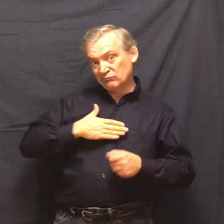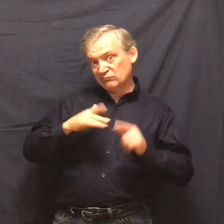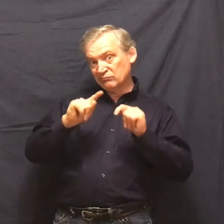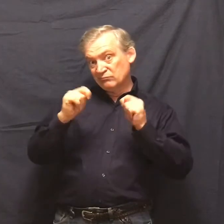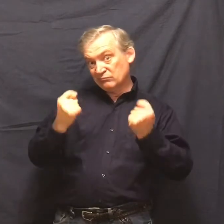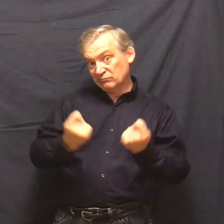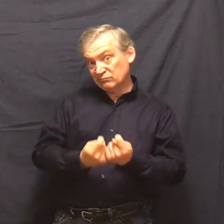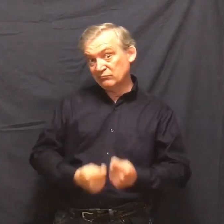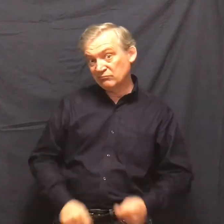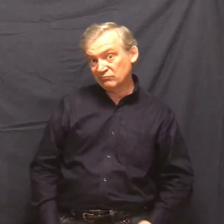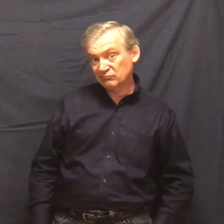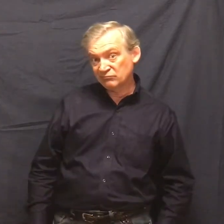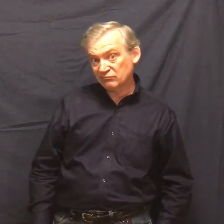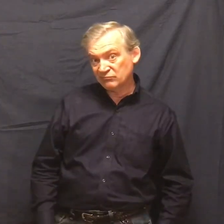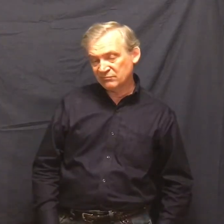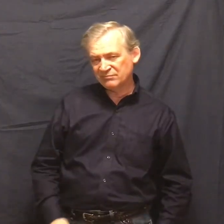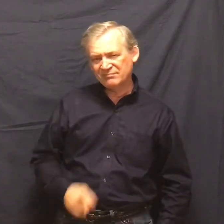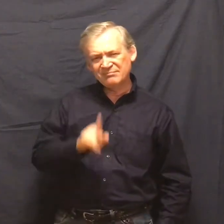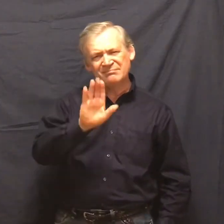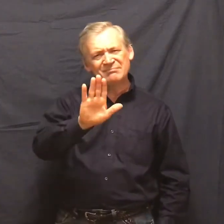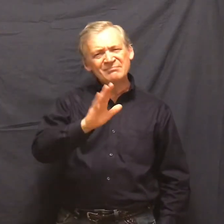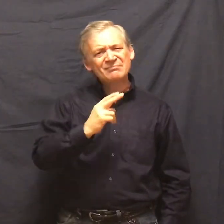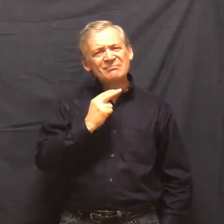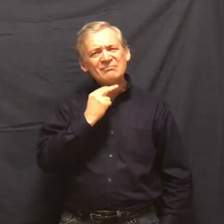His voice was very gentle.